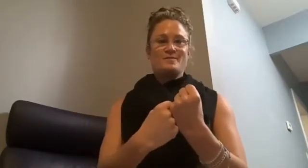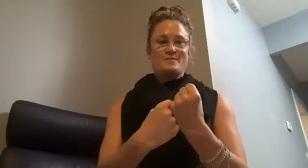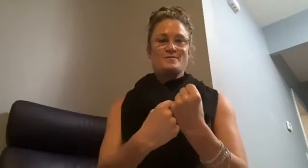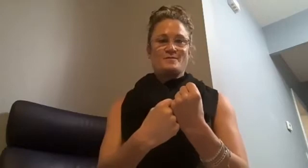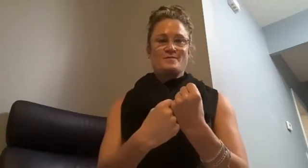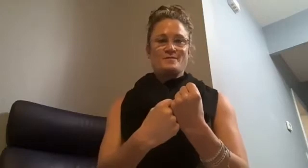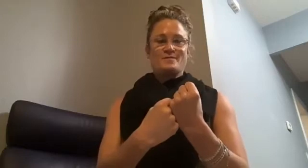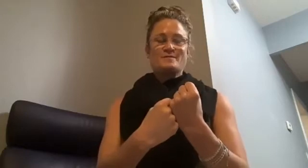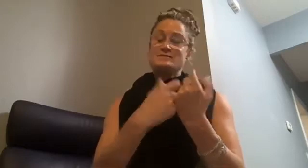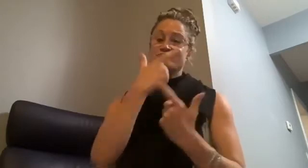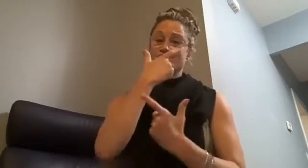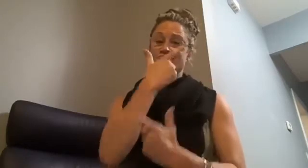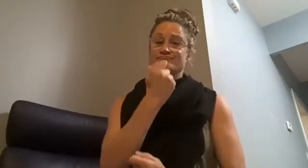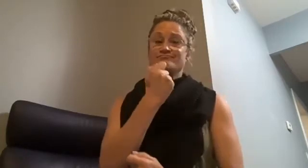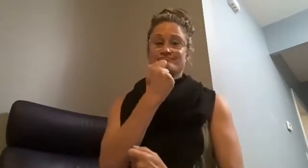an interesting experience, this whole